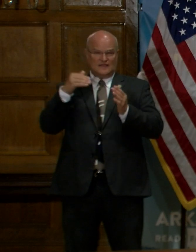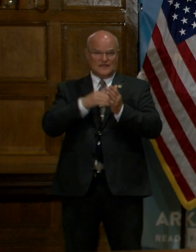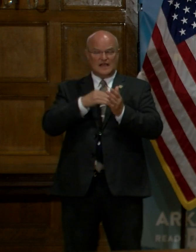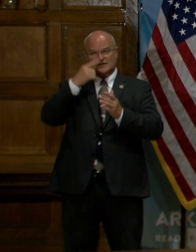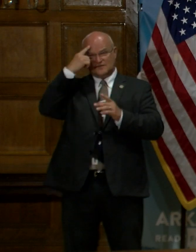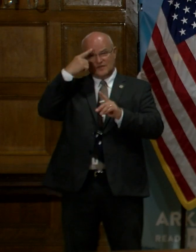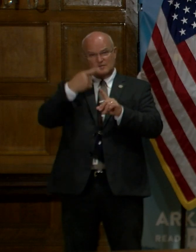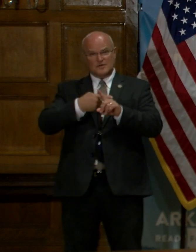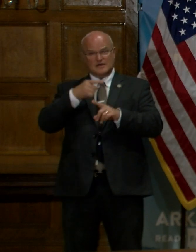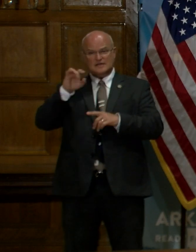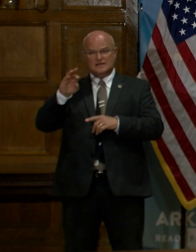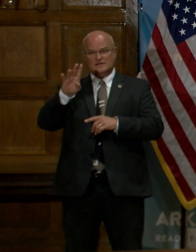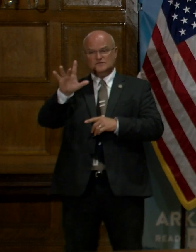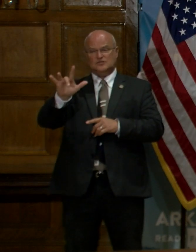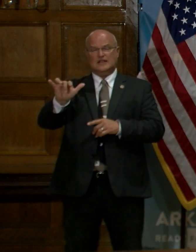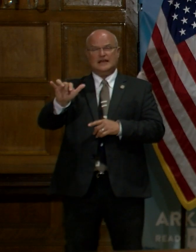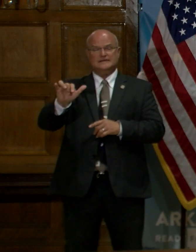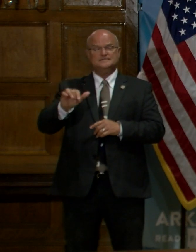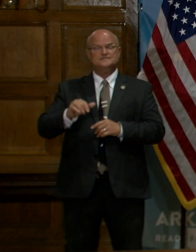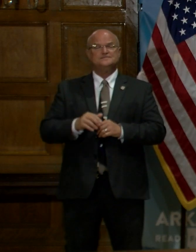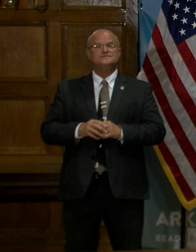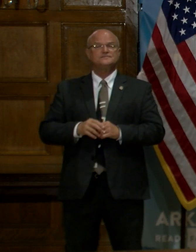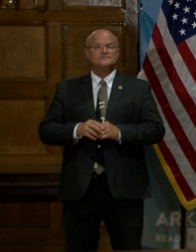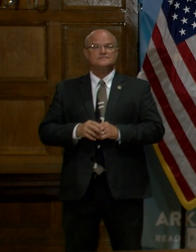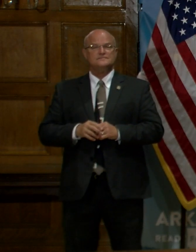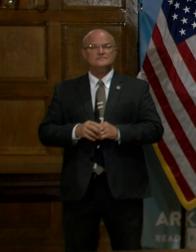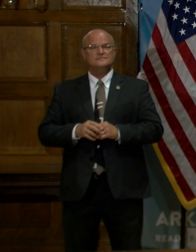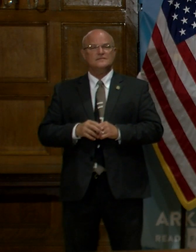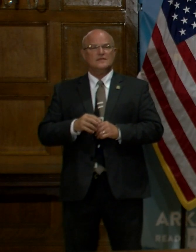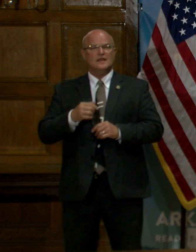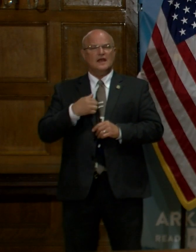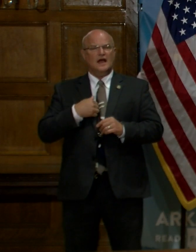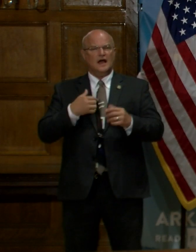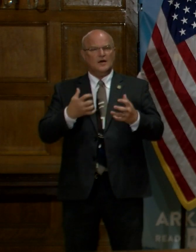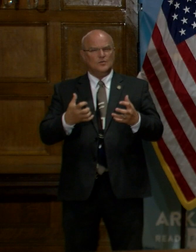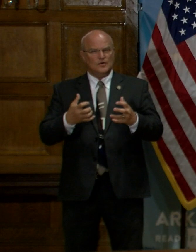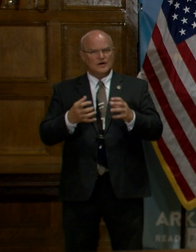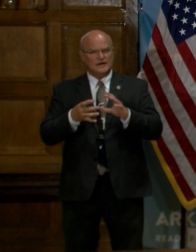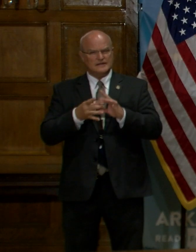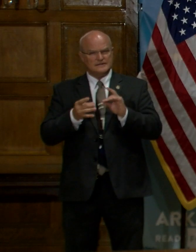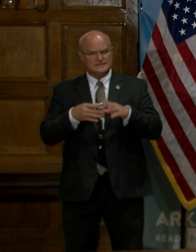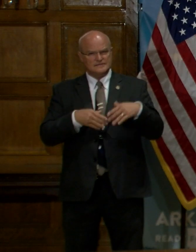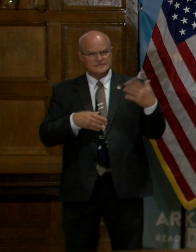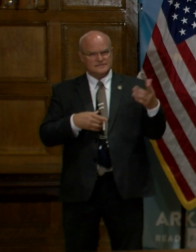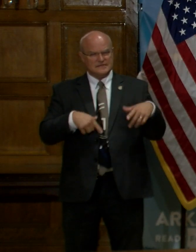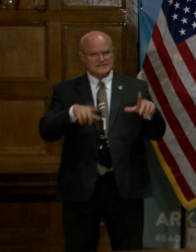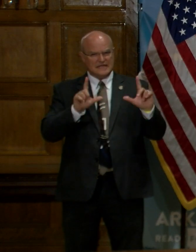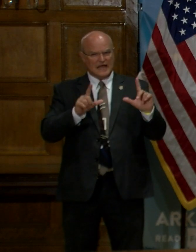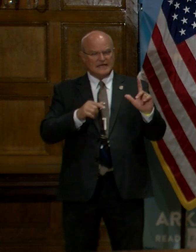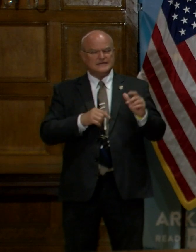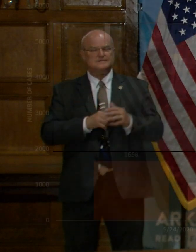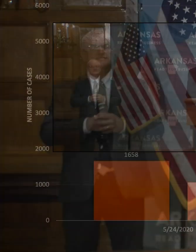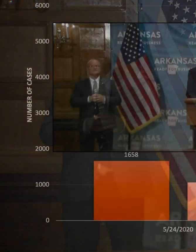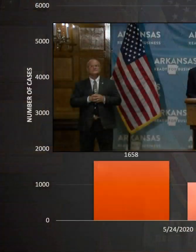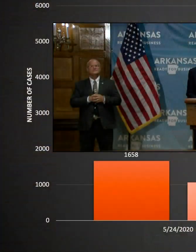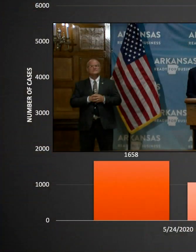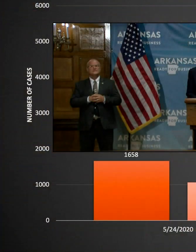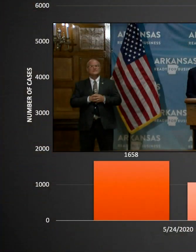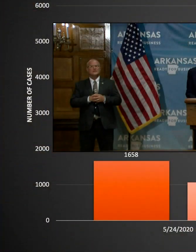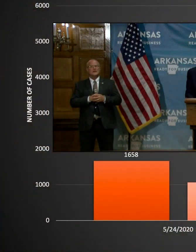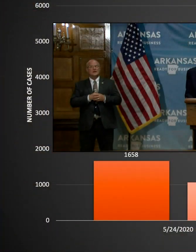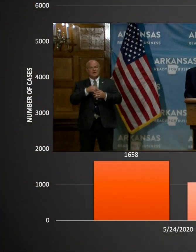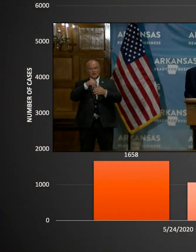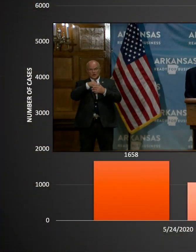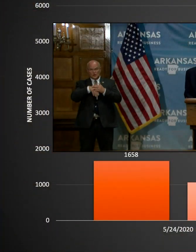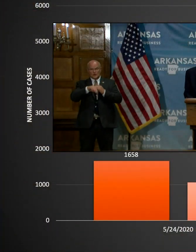180,000 for the month. I wanted to go ahead and go to the next slide.